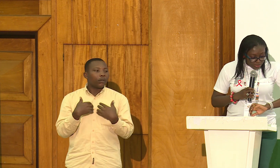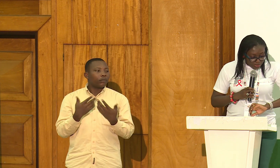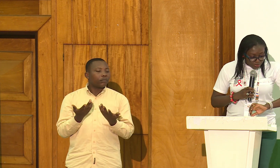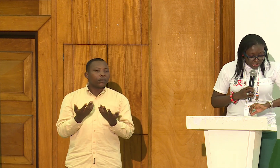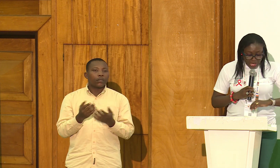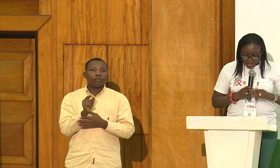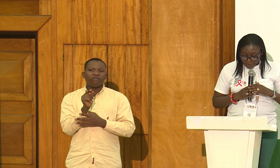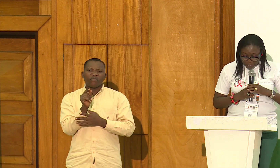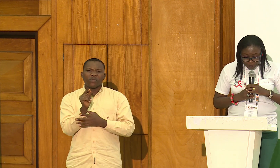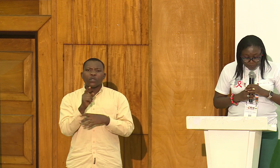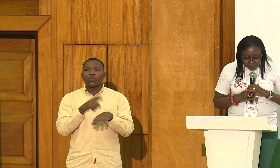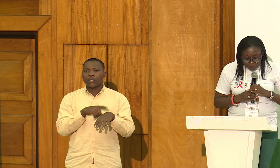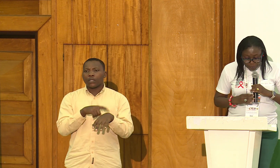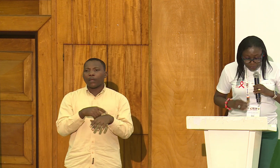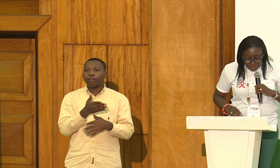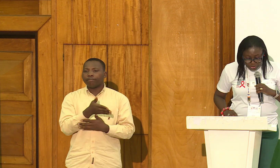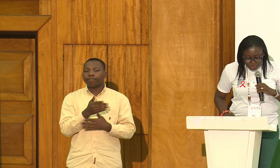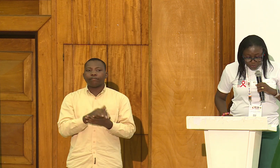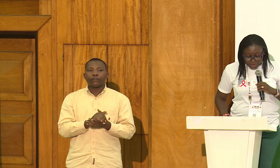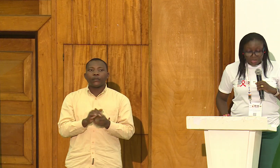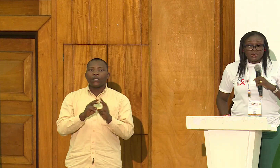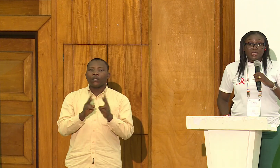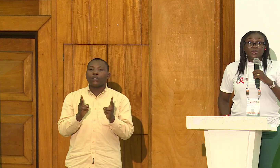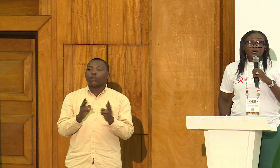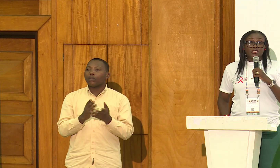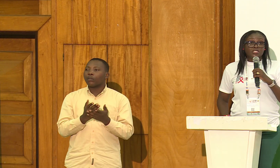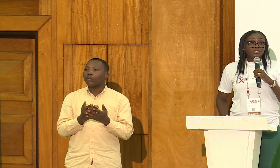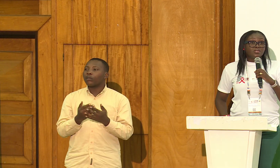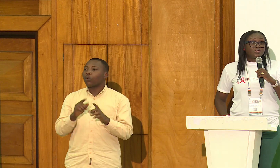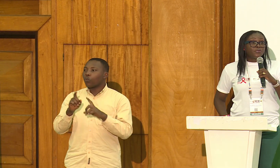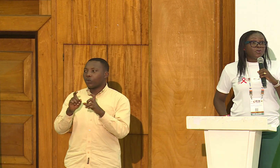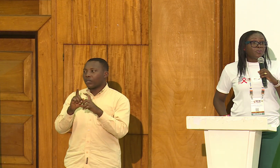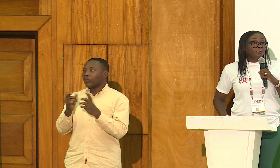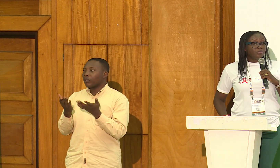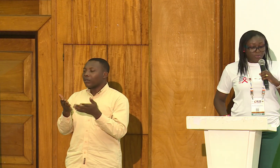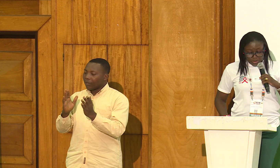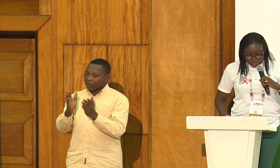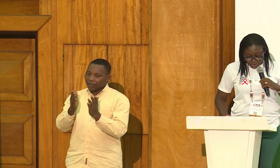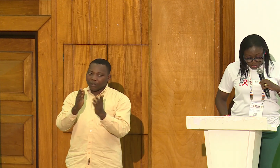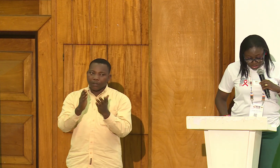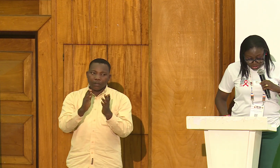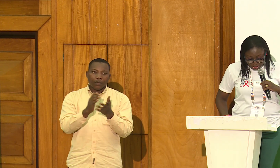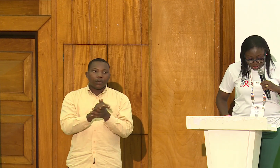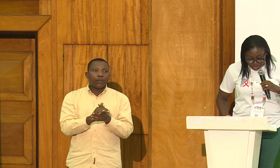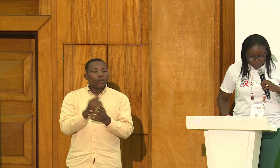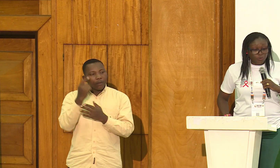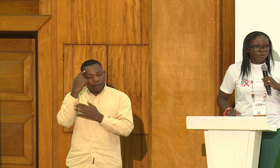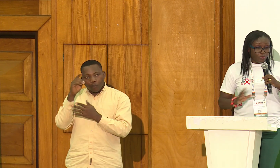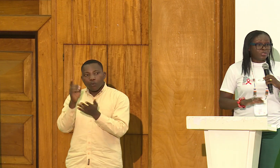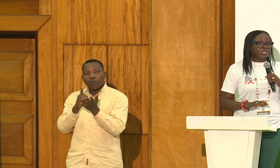a little time, and so we can take questions from Dr.